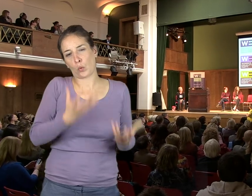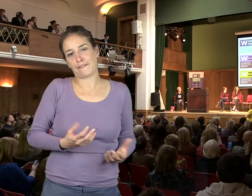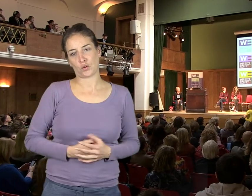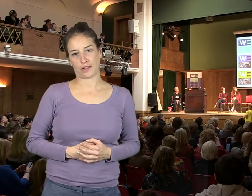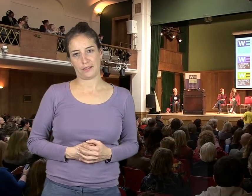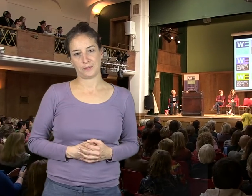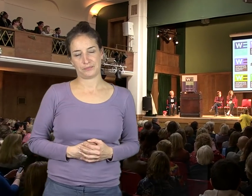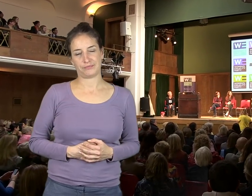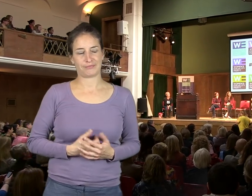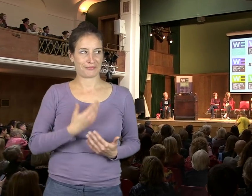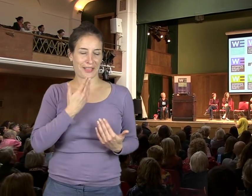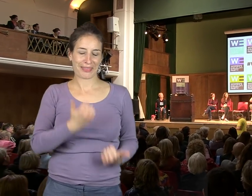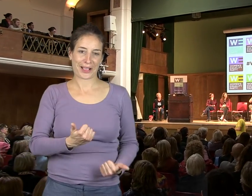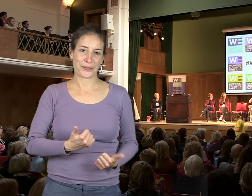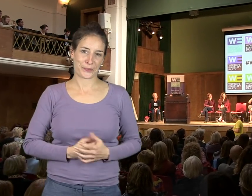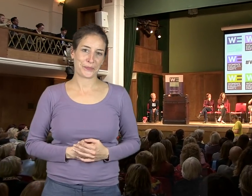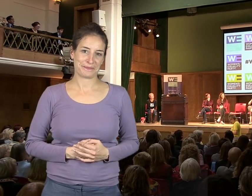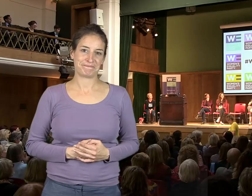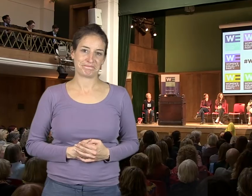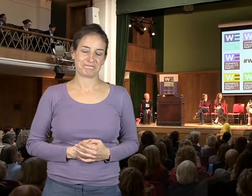Wonderful. Thank you.